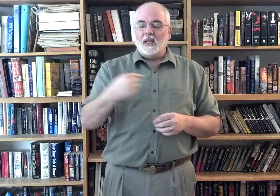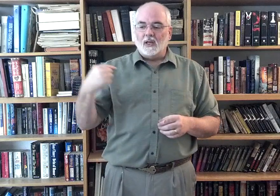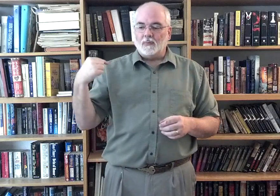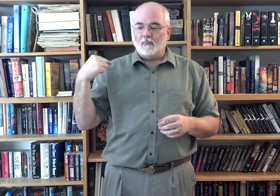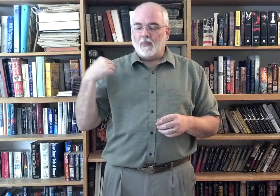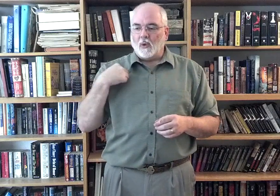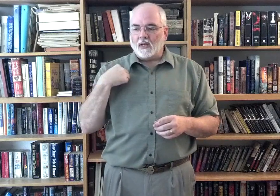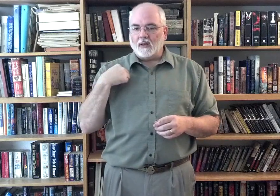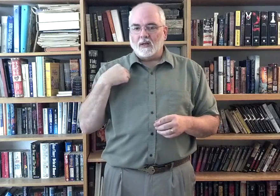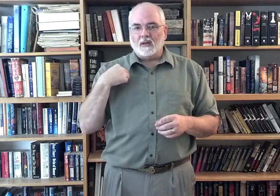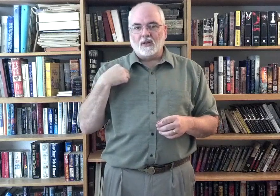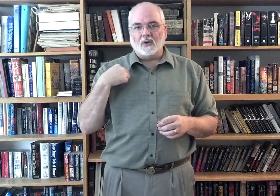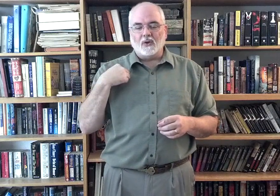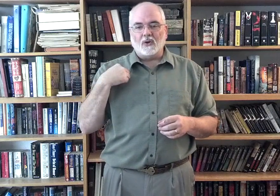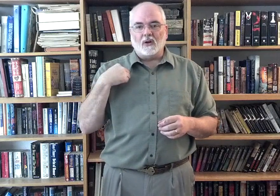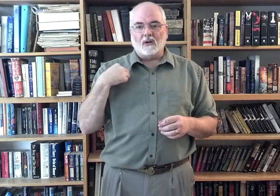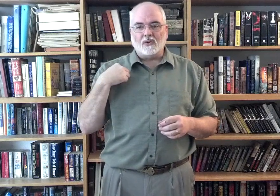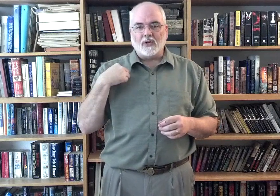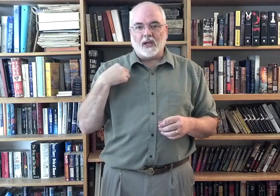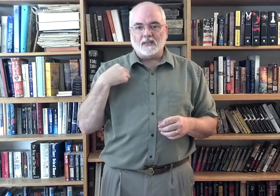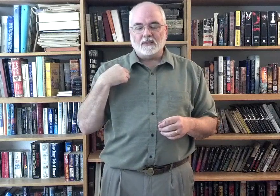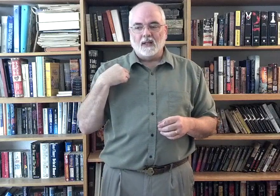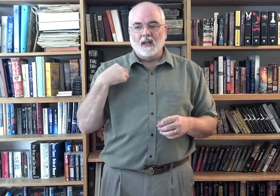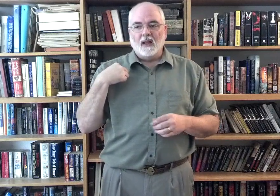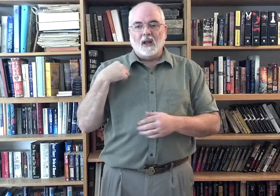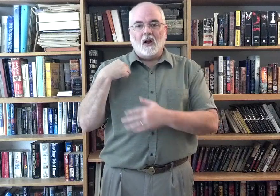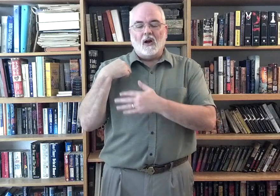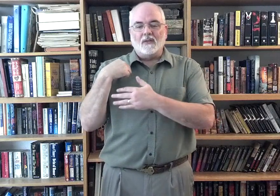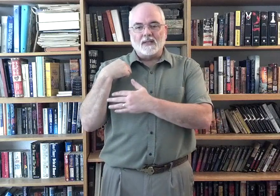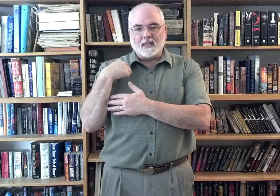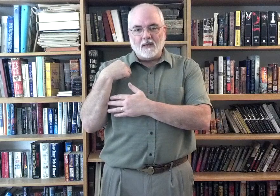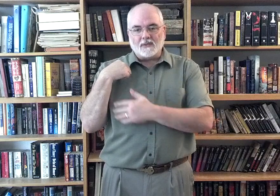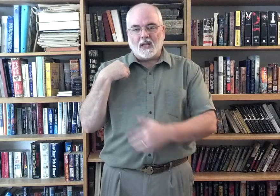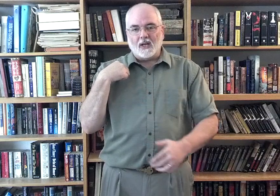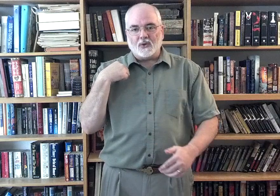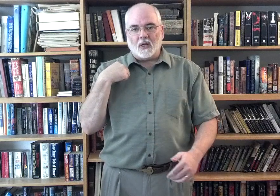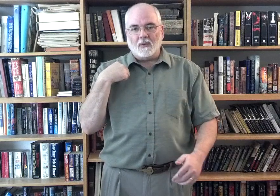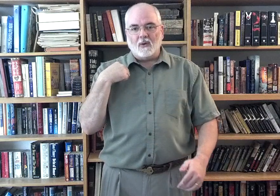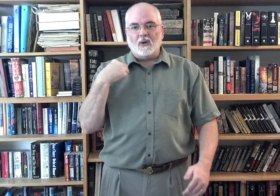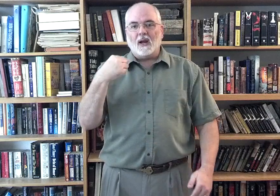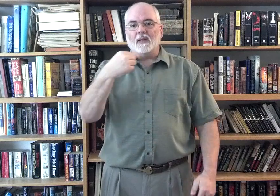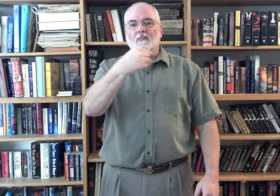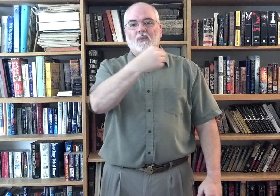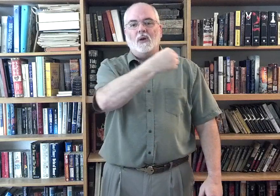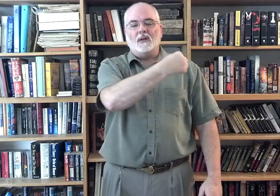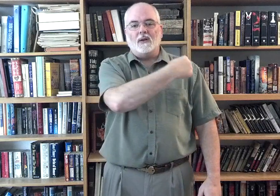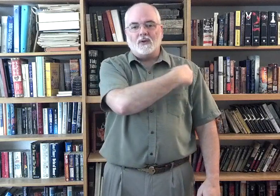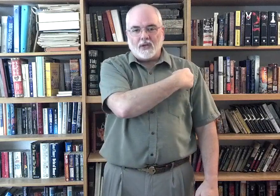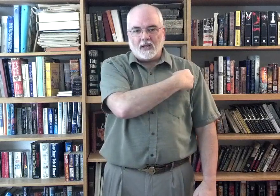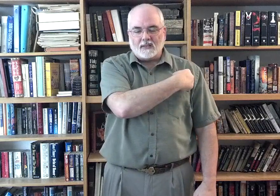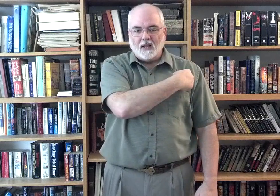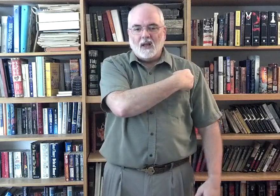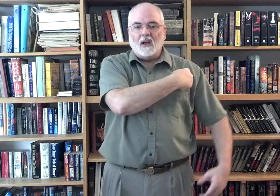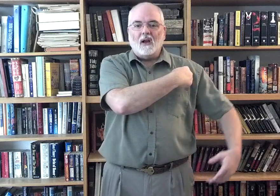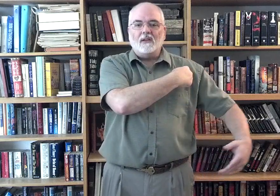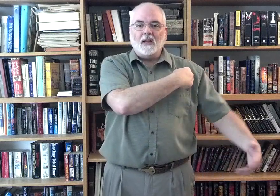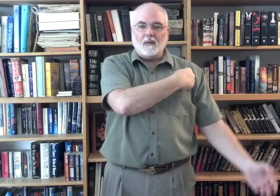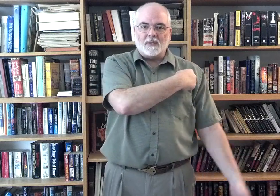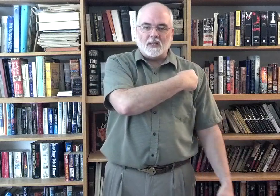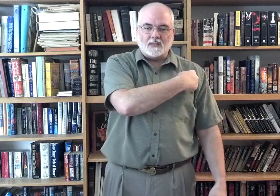is point to your chest. On the same side as your elbow, and then point to your chest on the opposite side